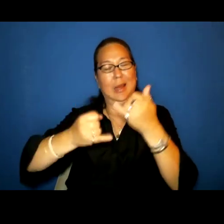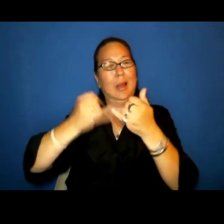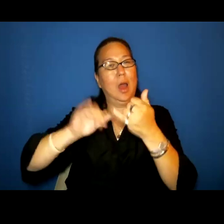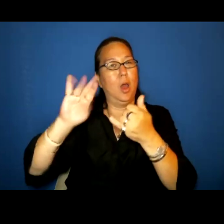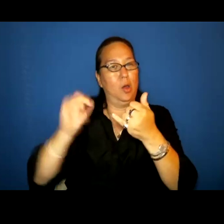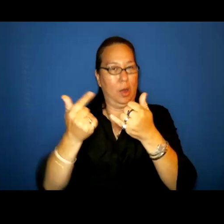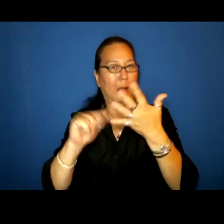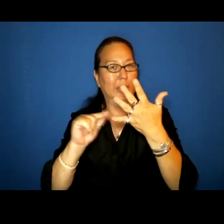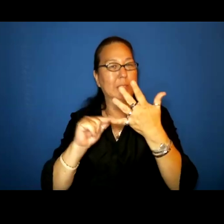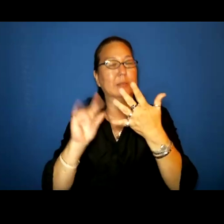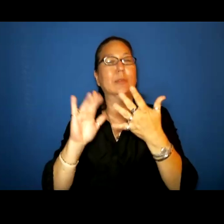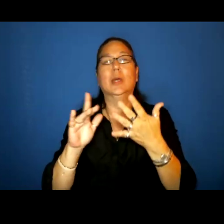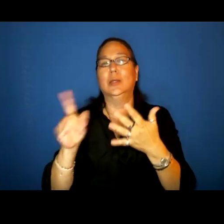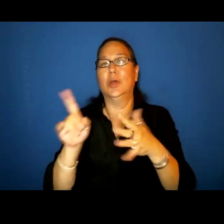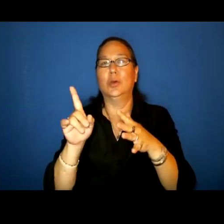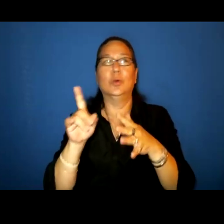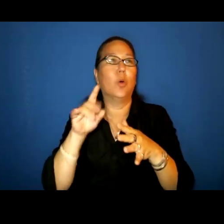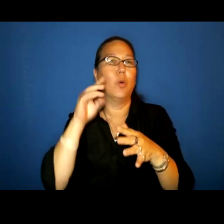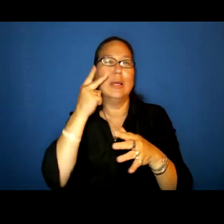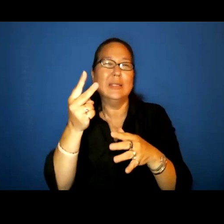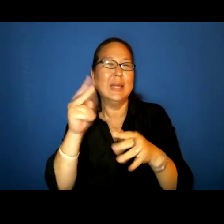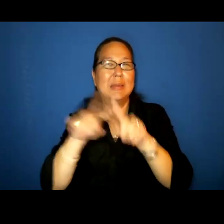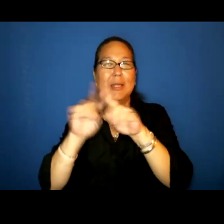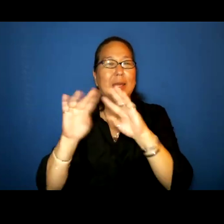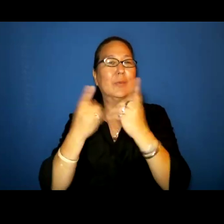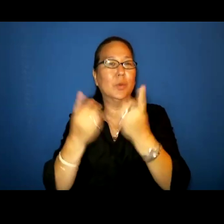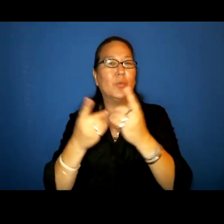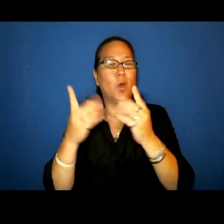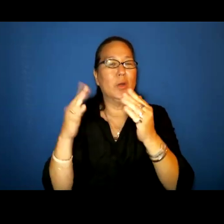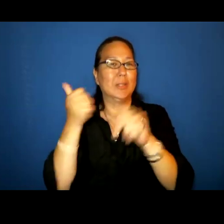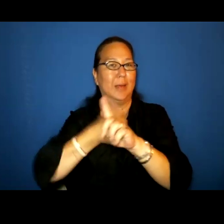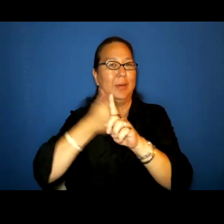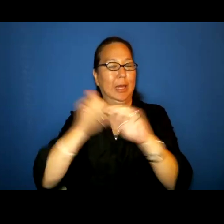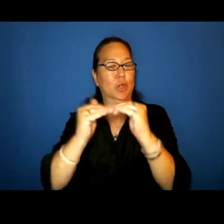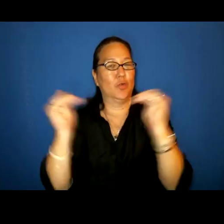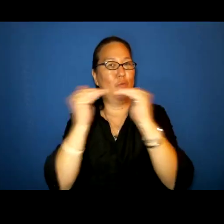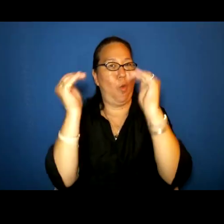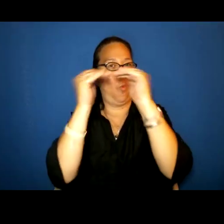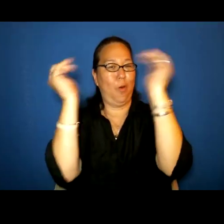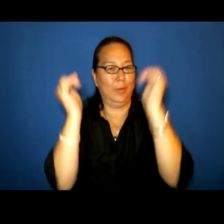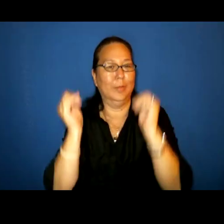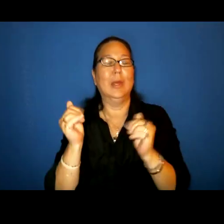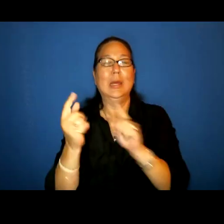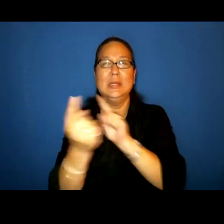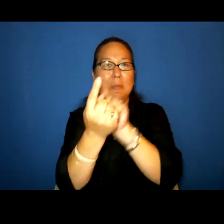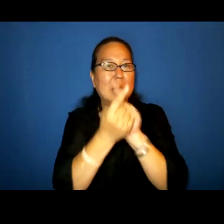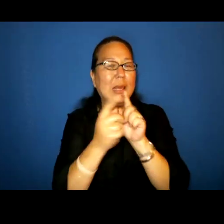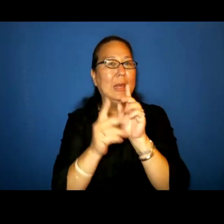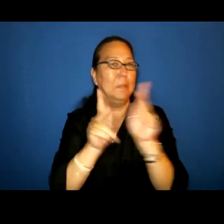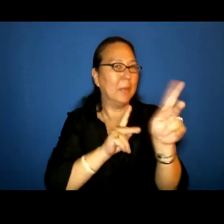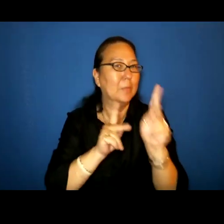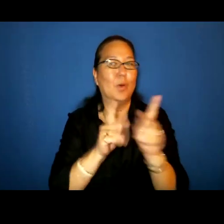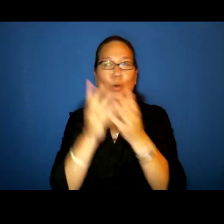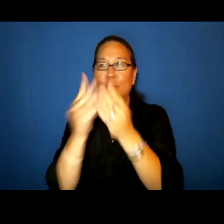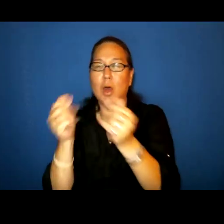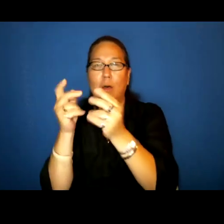to be able to go department to department, floor to floor, meet people, talk with people, and solve problems and really get to figure out